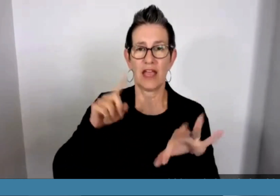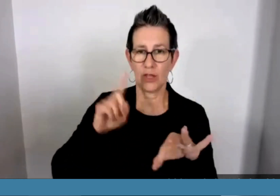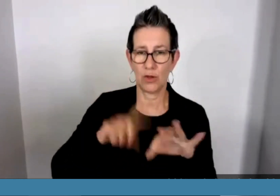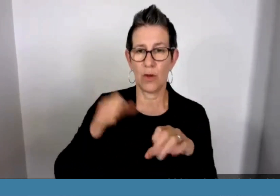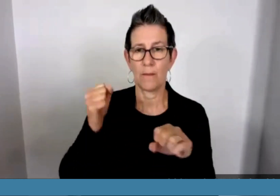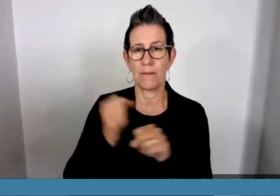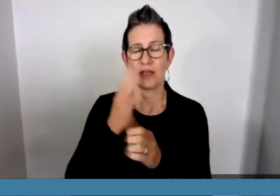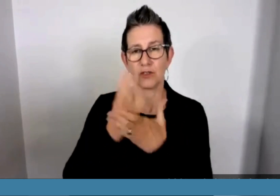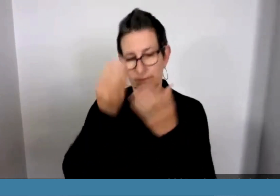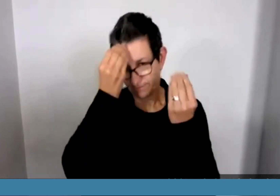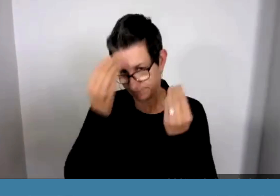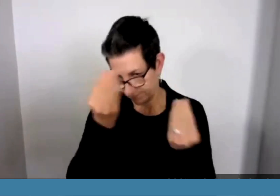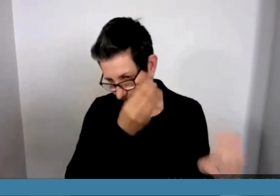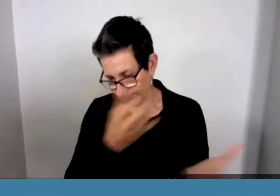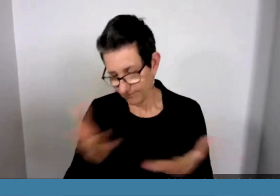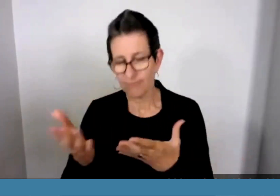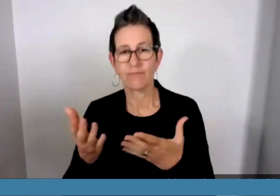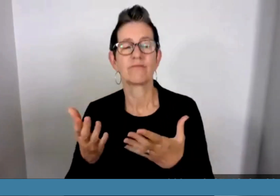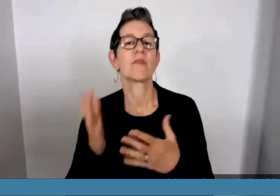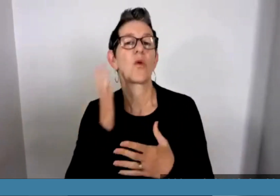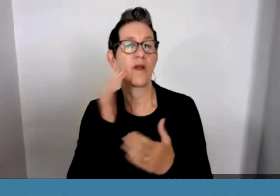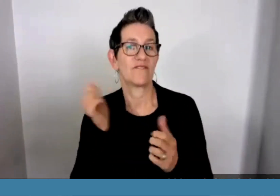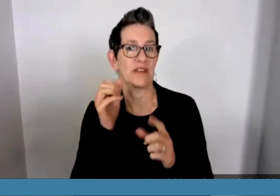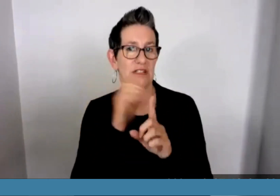who's attended today know when that's been updated.